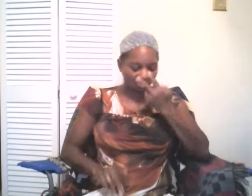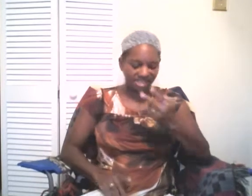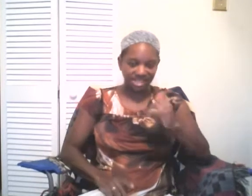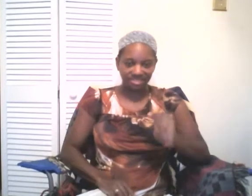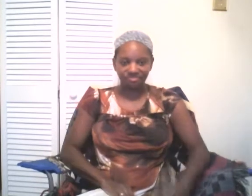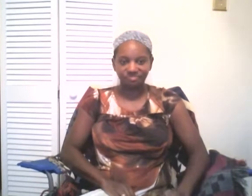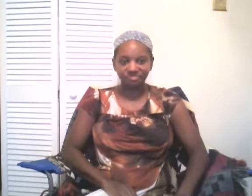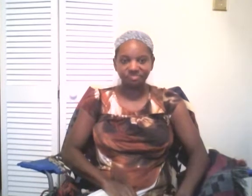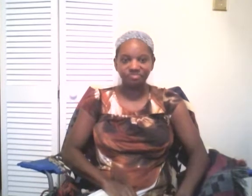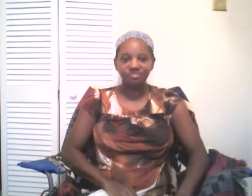see it.